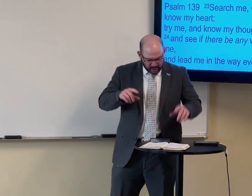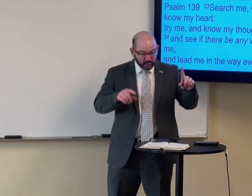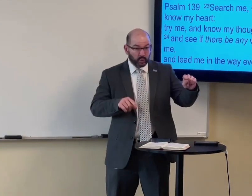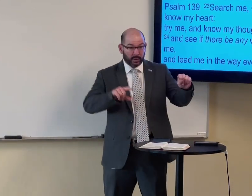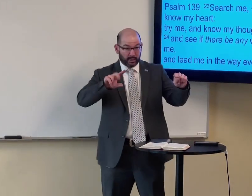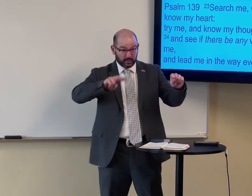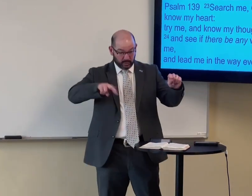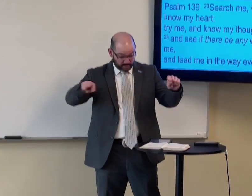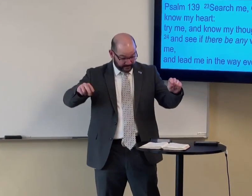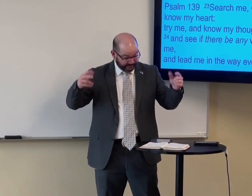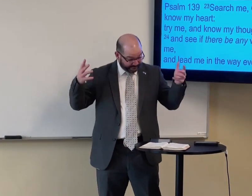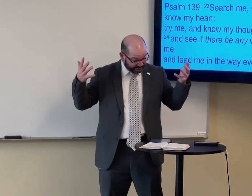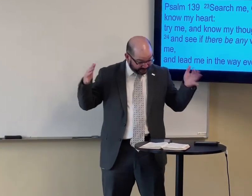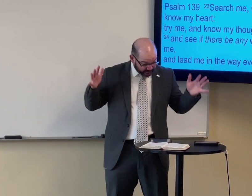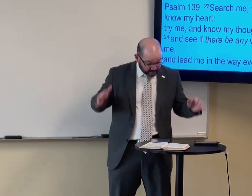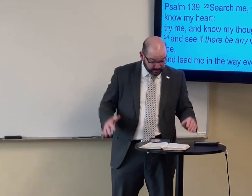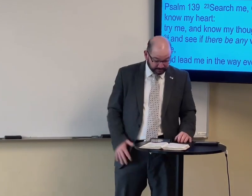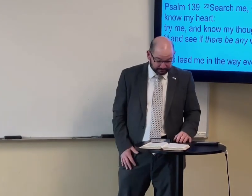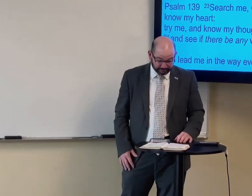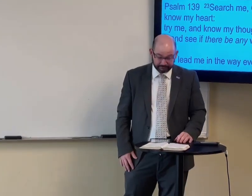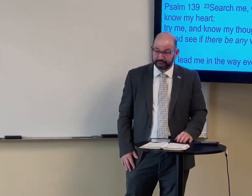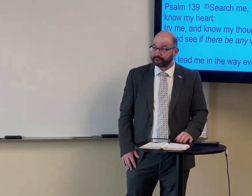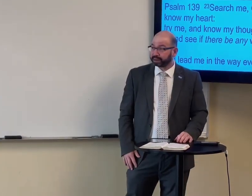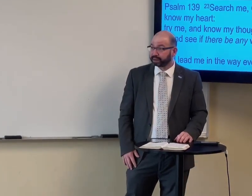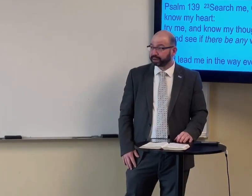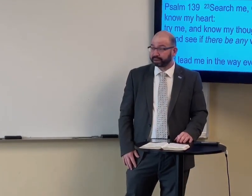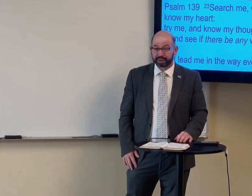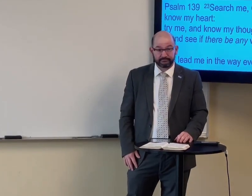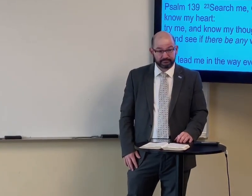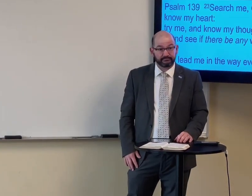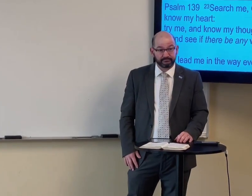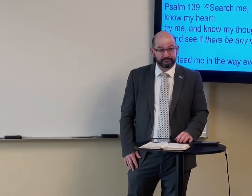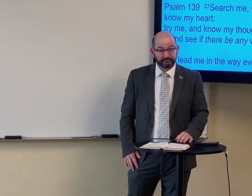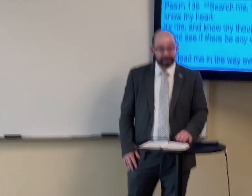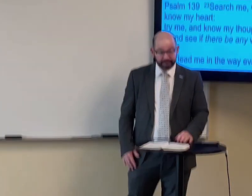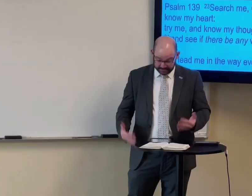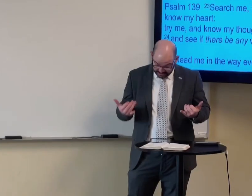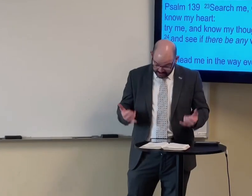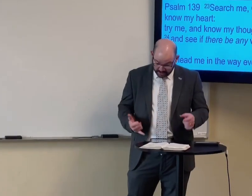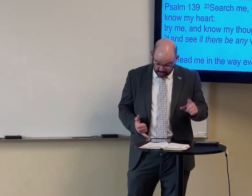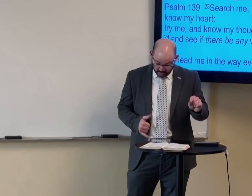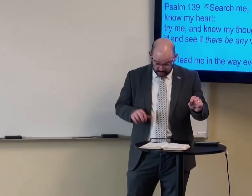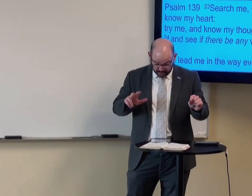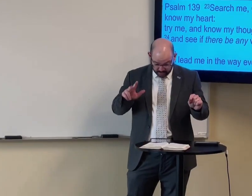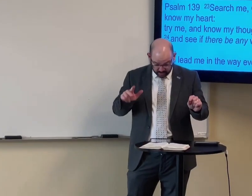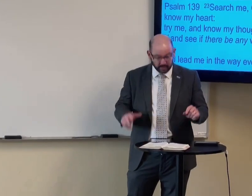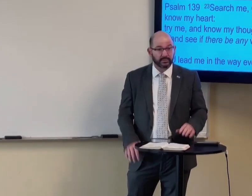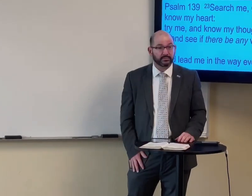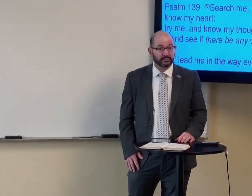Now, 2022 is gone. It's over. Now it's